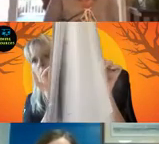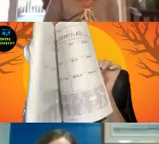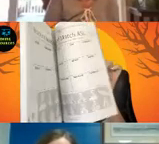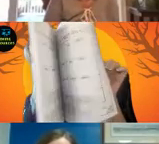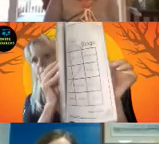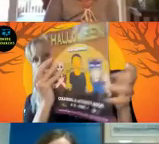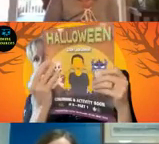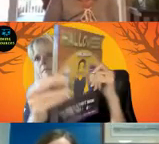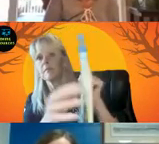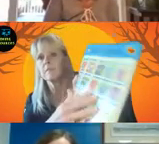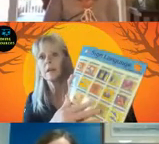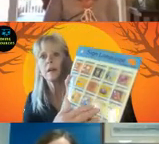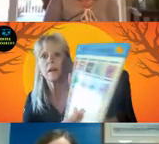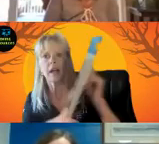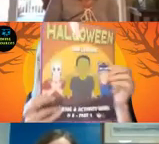this is the hard copy,